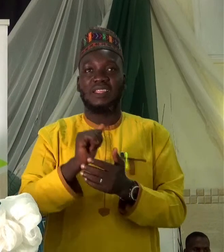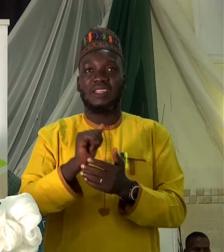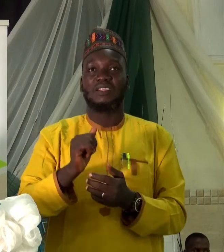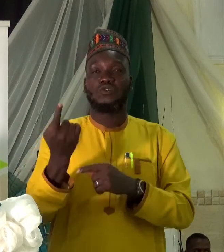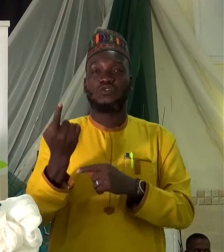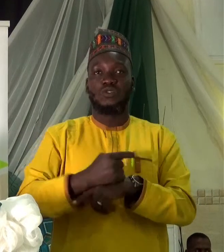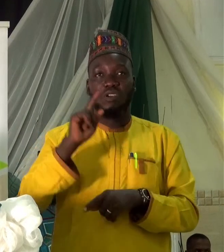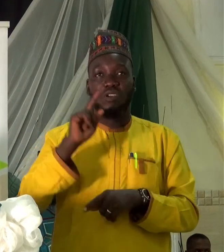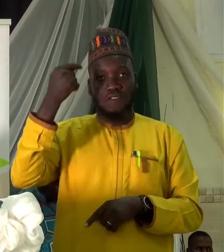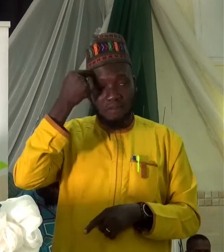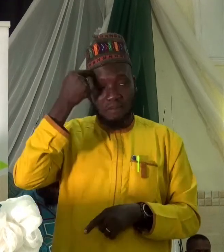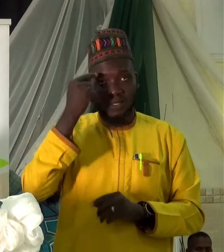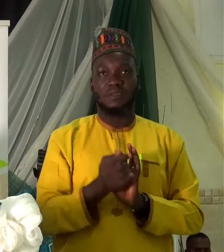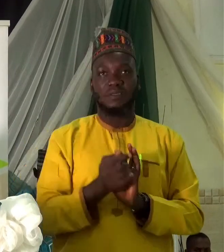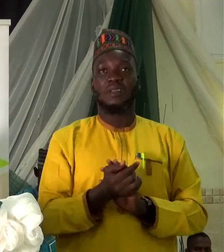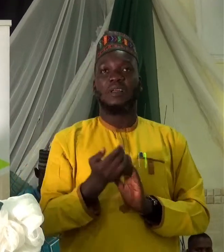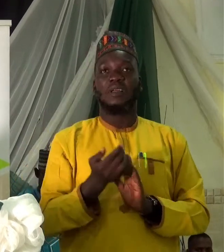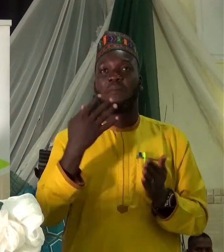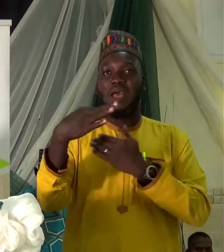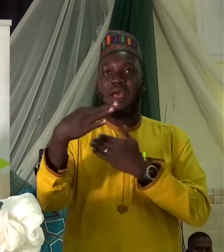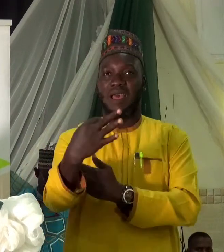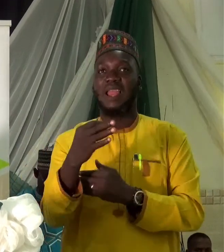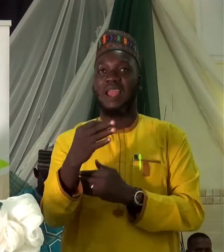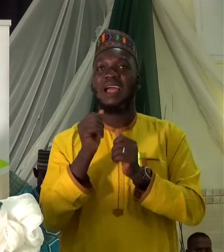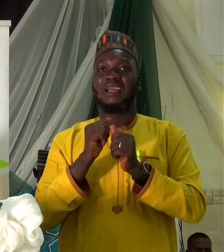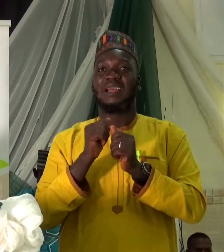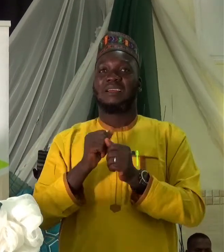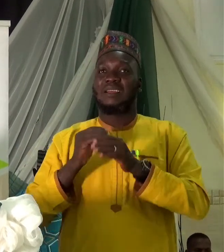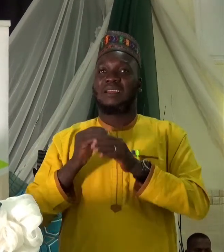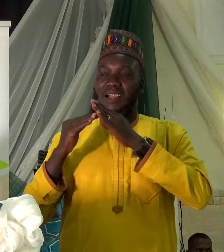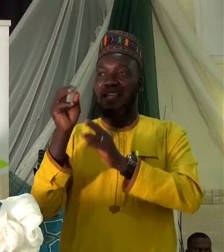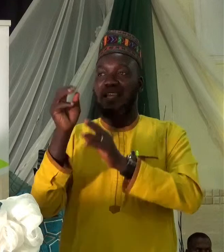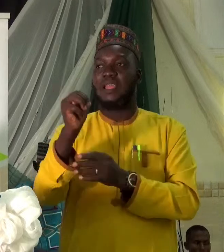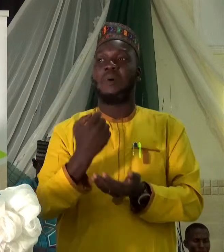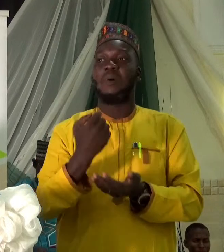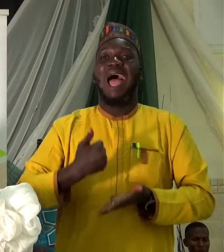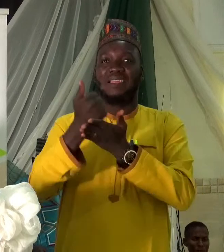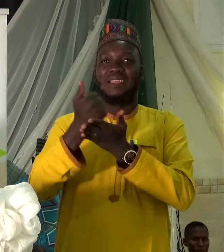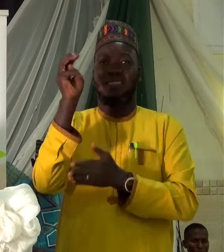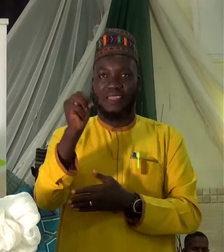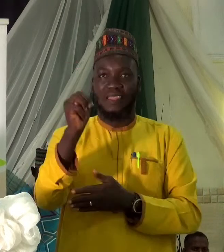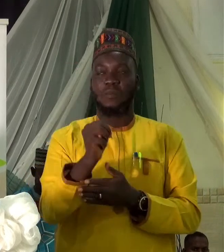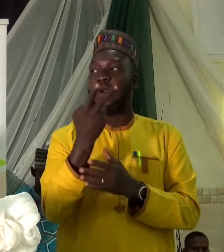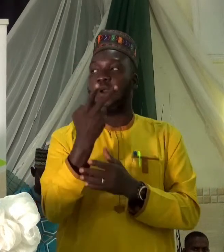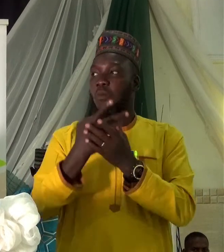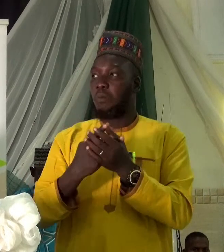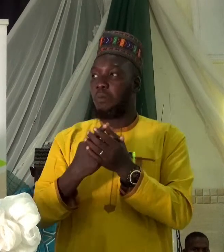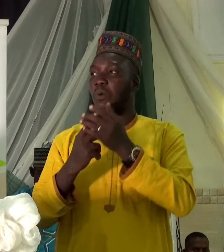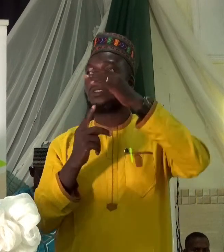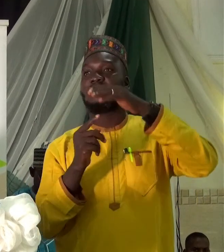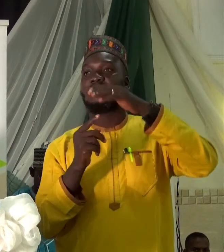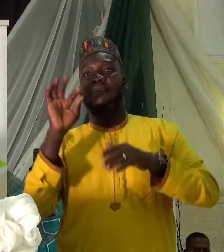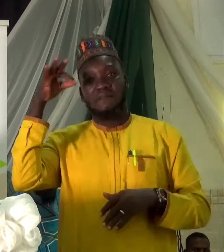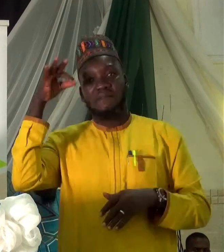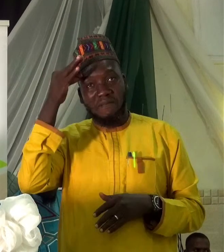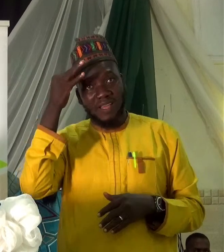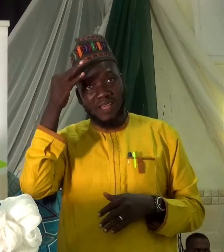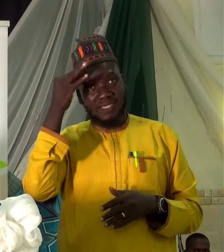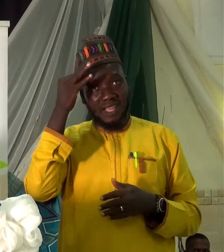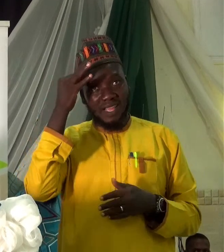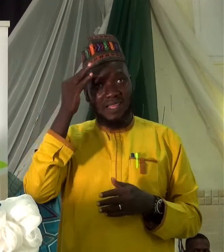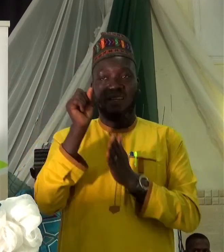yi Olorun kojo ko ba wa ran won lowo atoki atari ati sale Olorun ko won